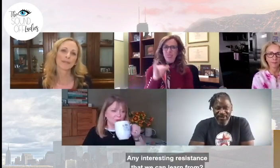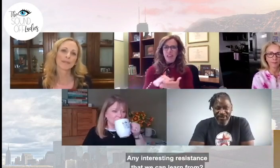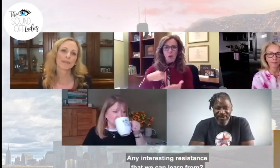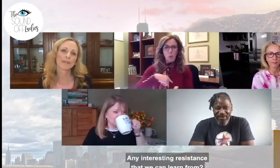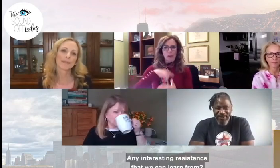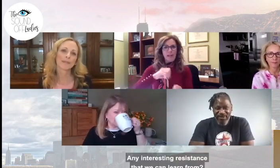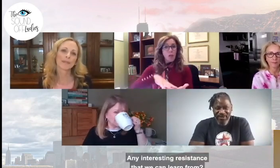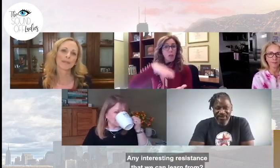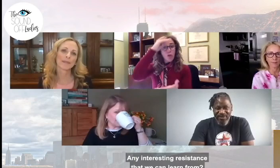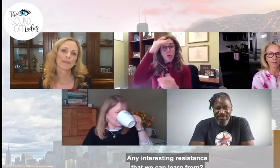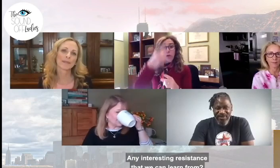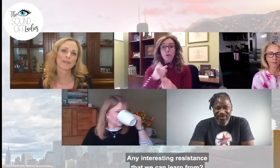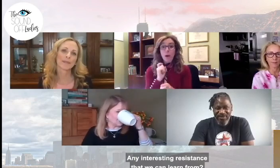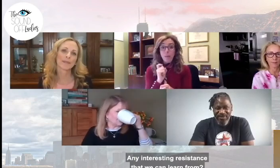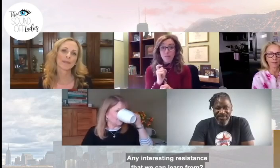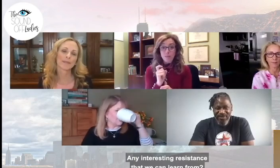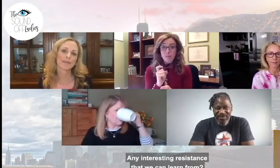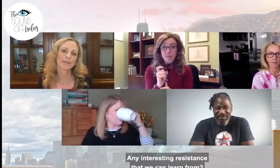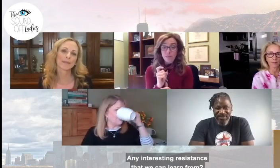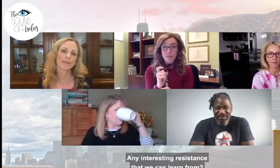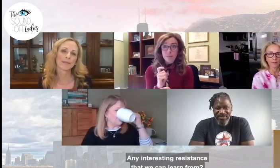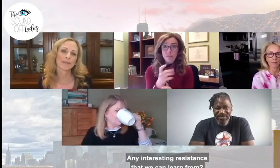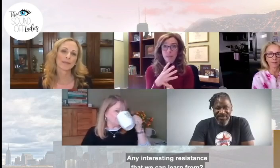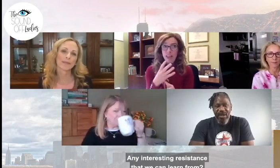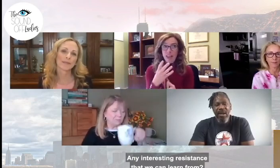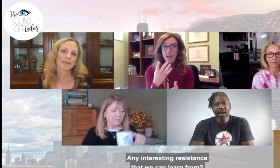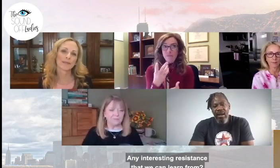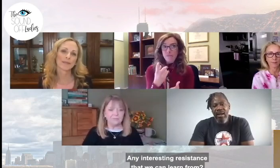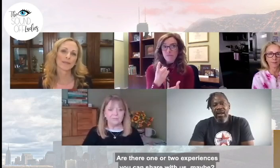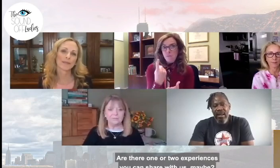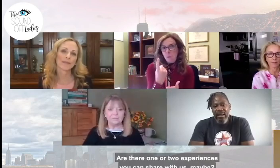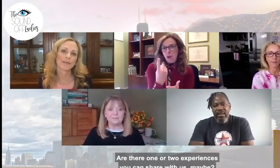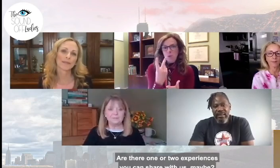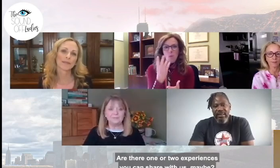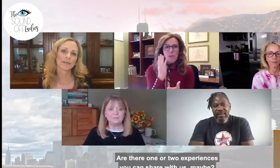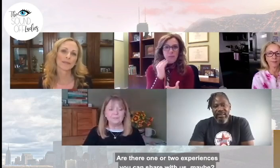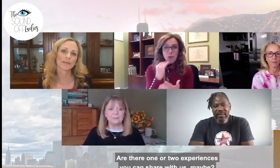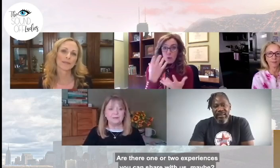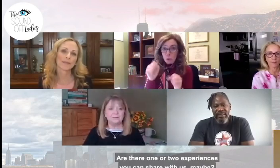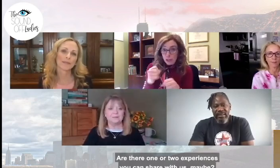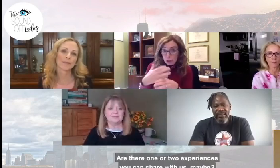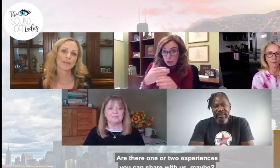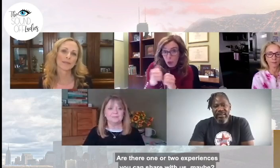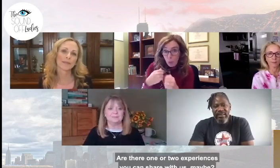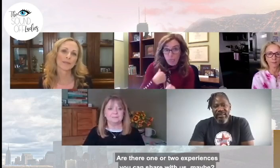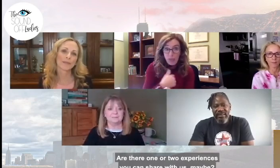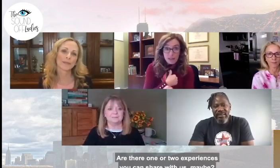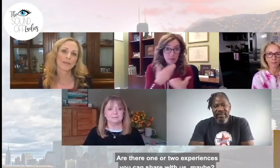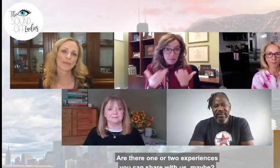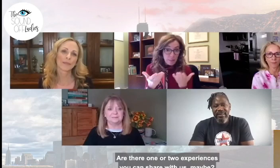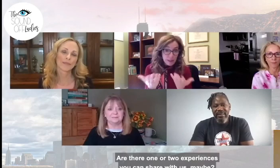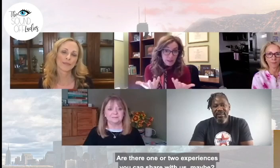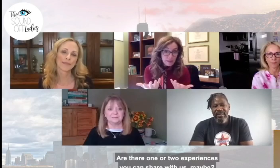I'm interested if there's any other teachers or anyone that was resistant to going to